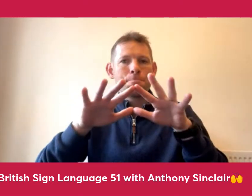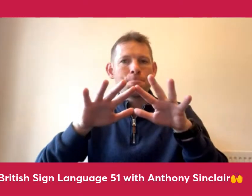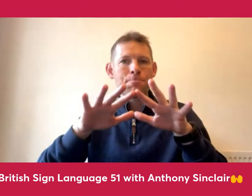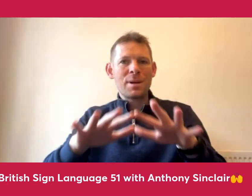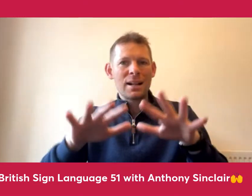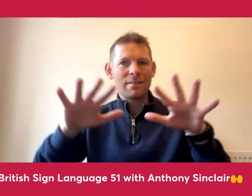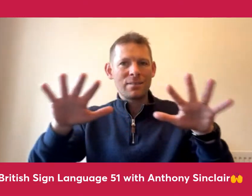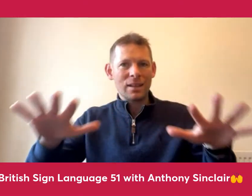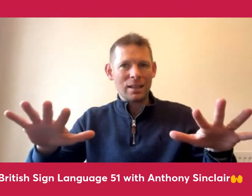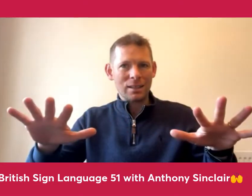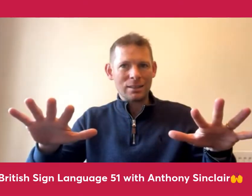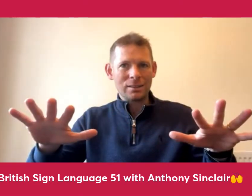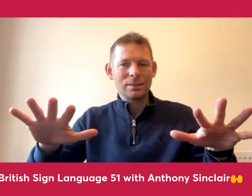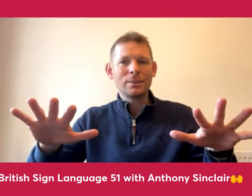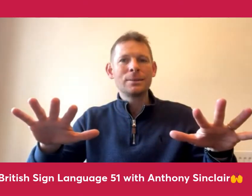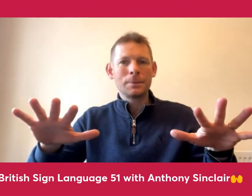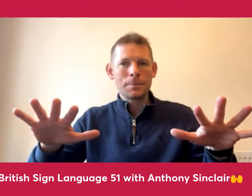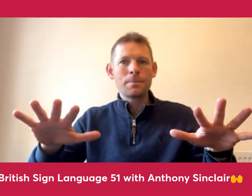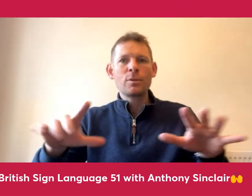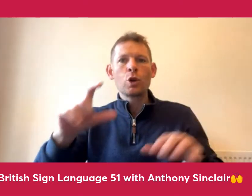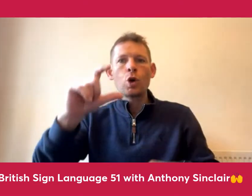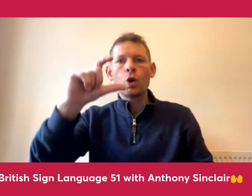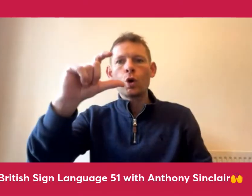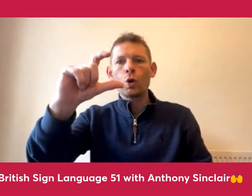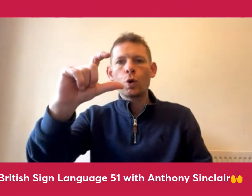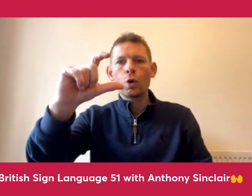Belfast, Belfast,